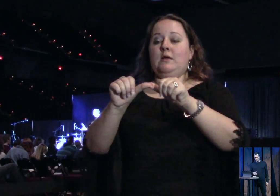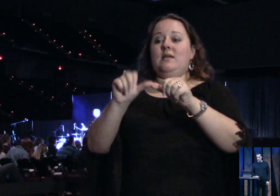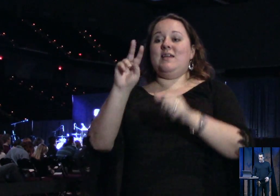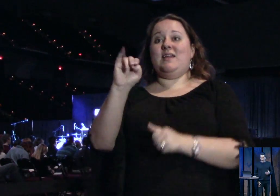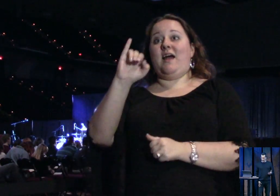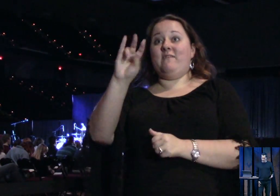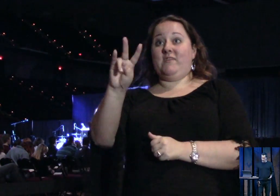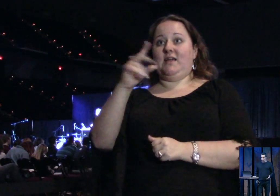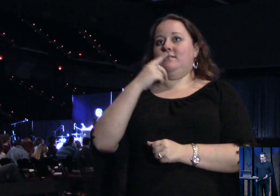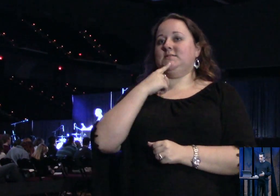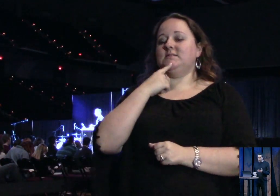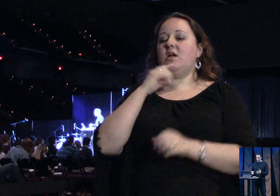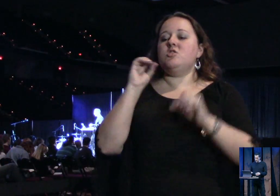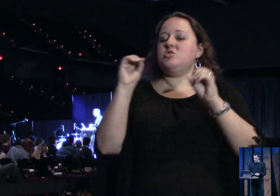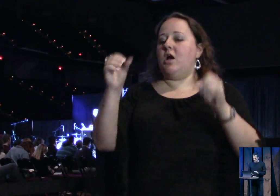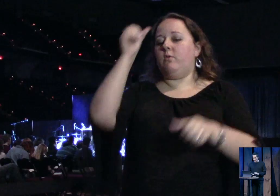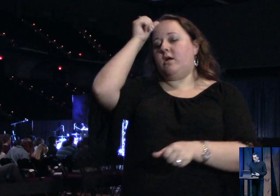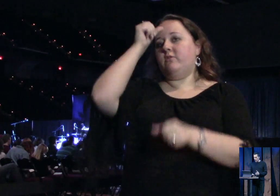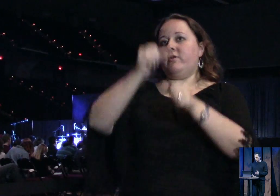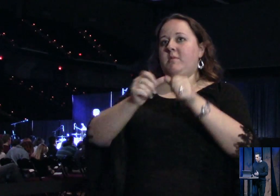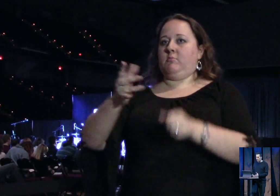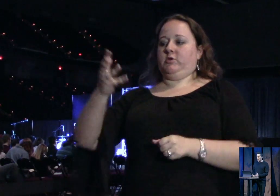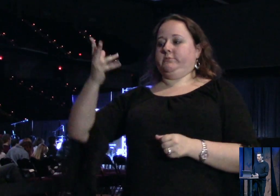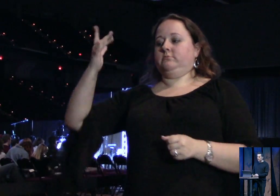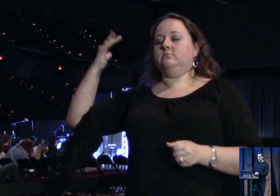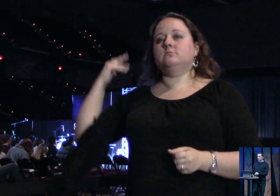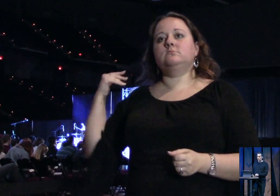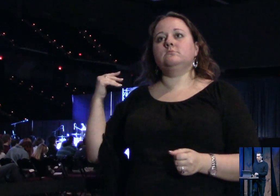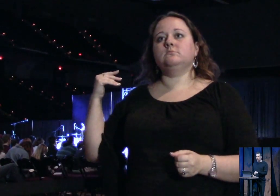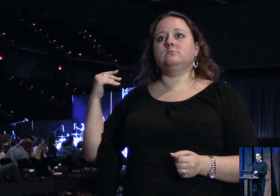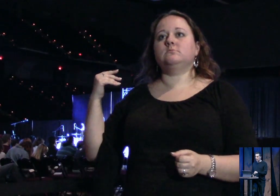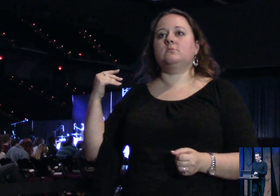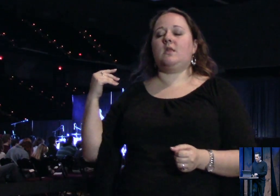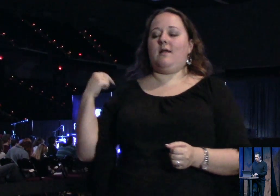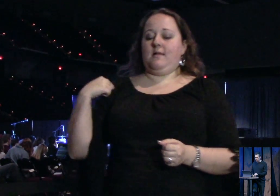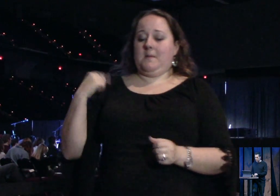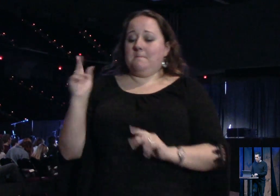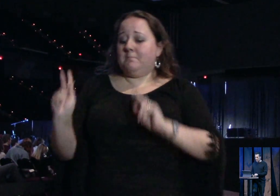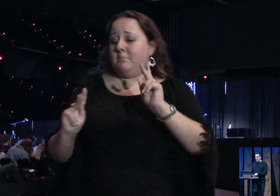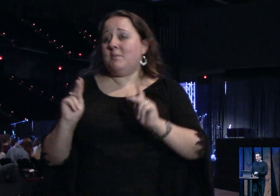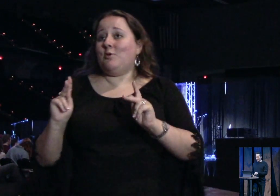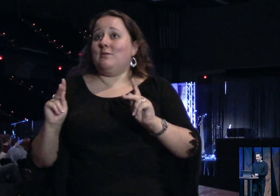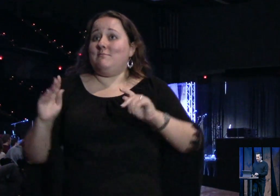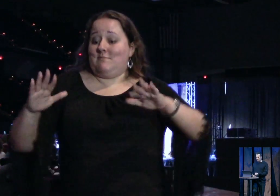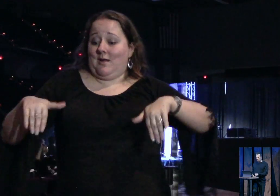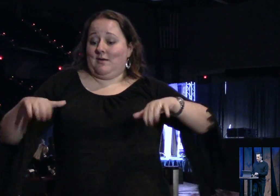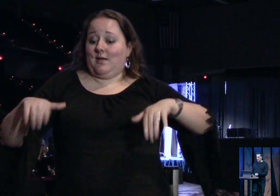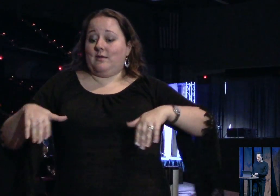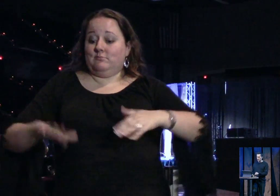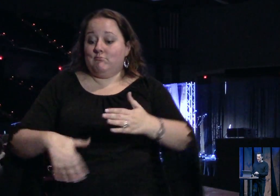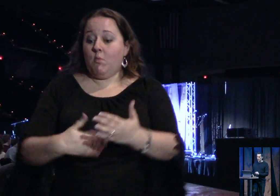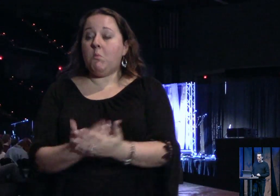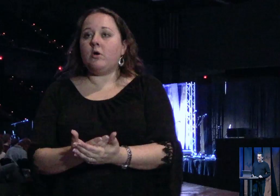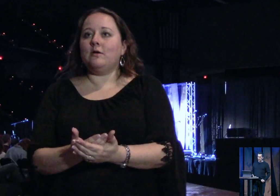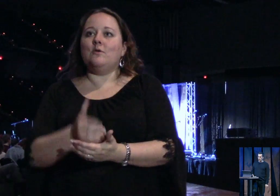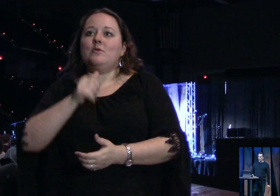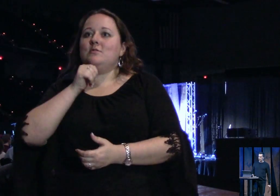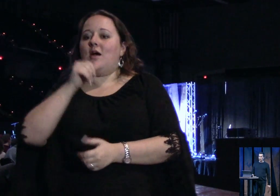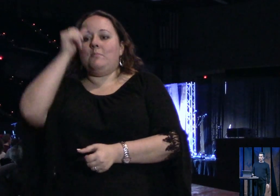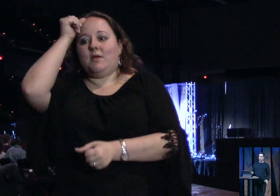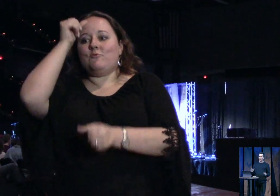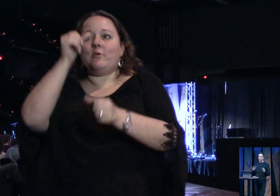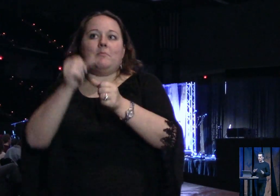going to read it from the NIV. It says this, no one remembers the former generations, and even those yet to come will not